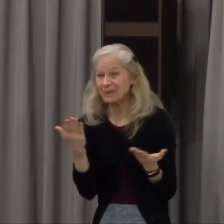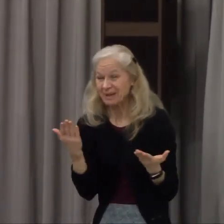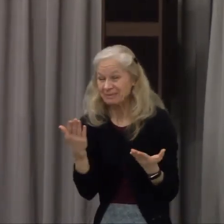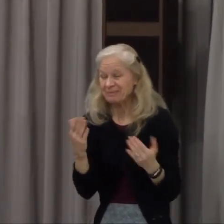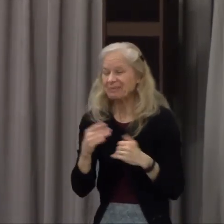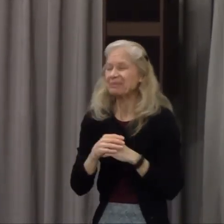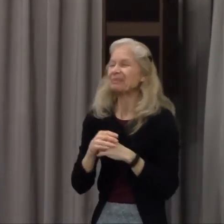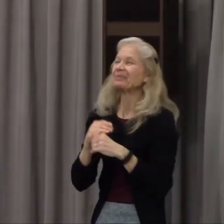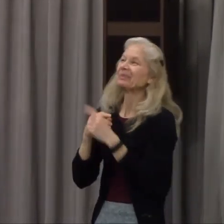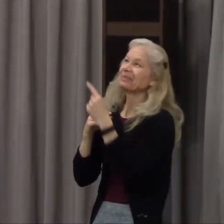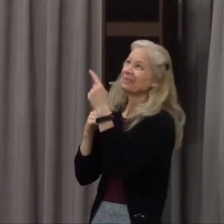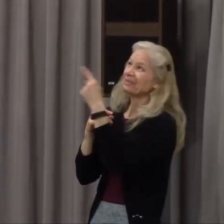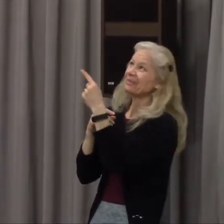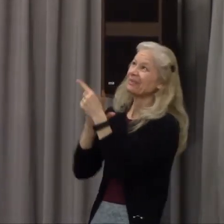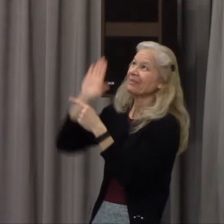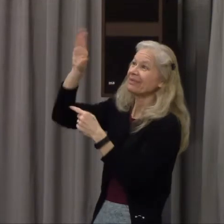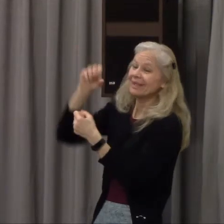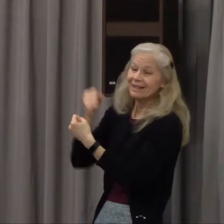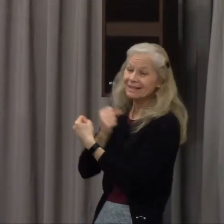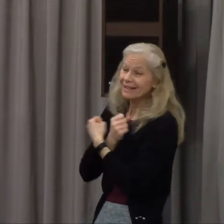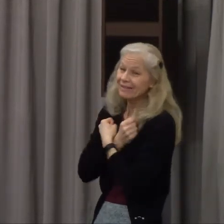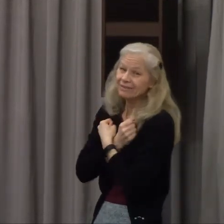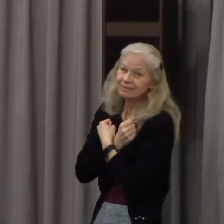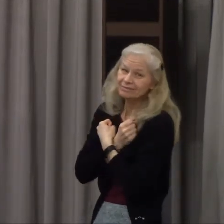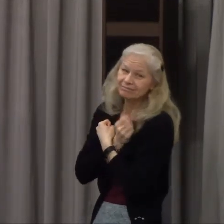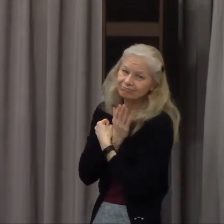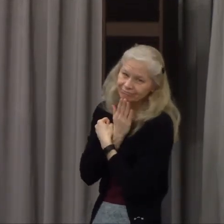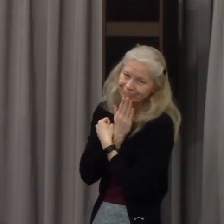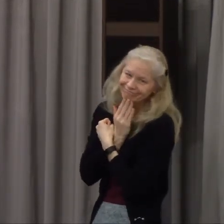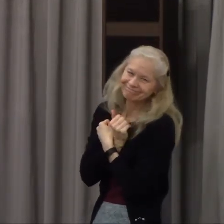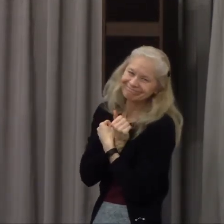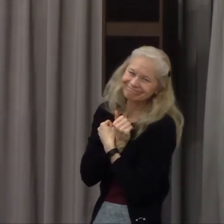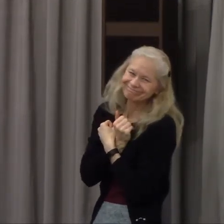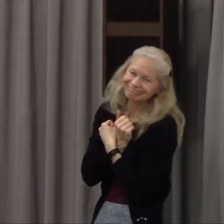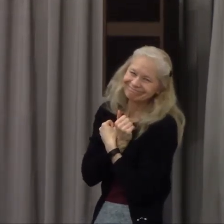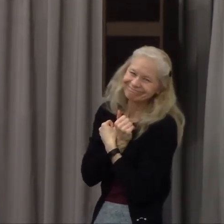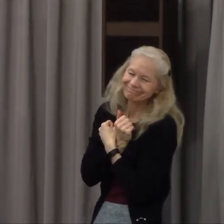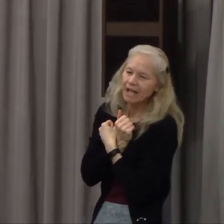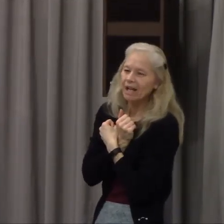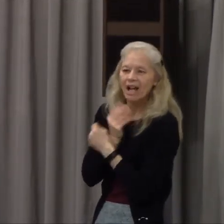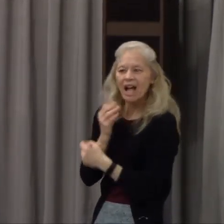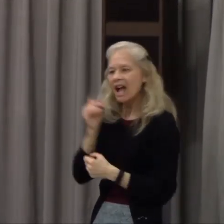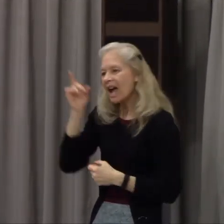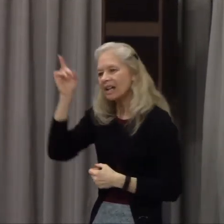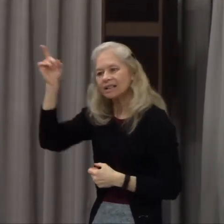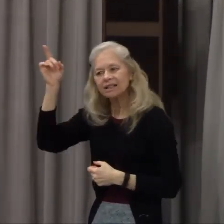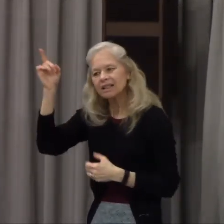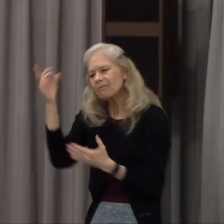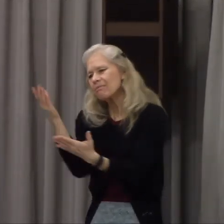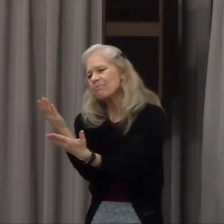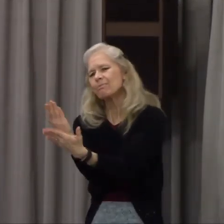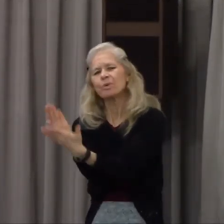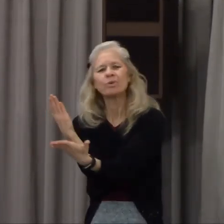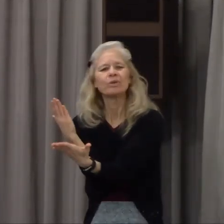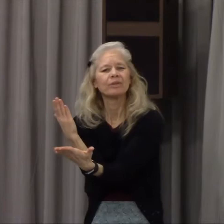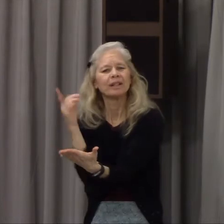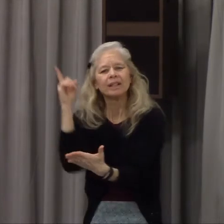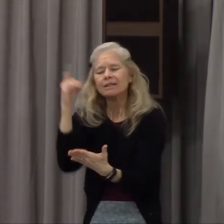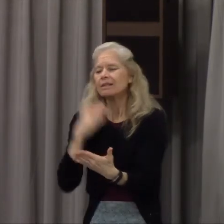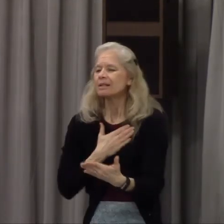too. Mm-hmm. That he would go through that for us. And there's not one reason. God didn't make hell for human beings. Hell was created for the devil and his